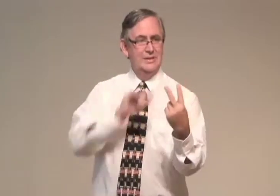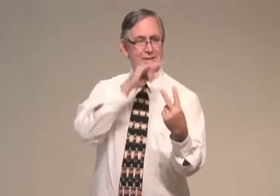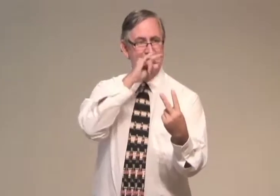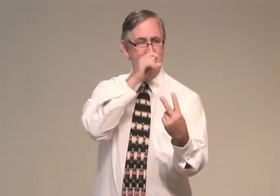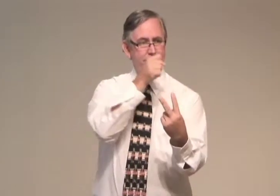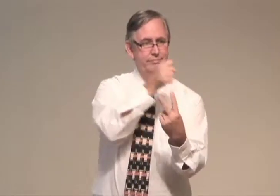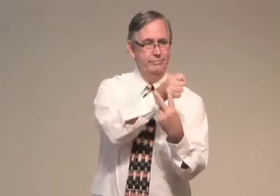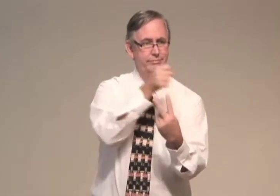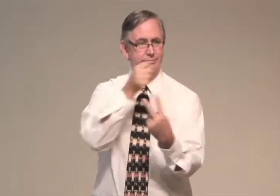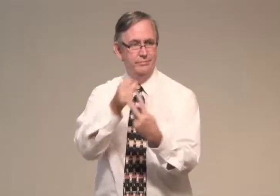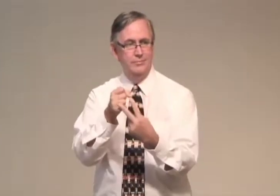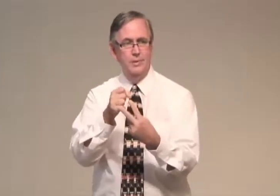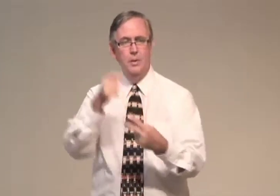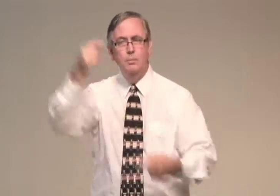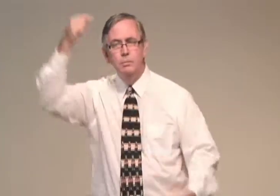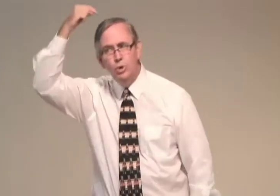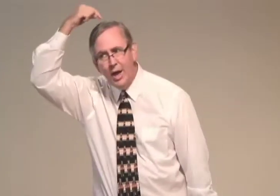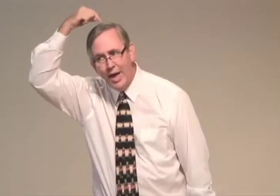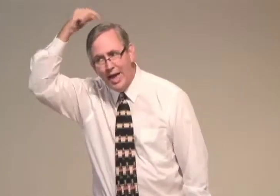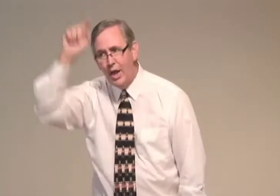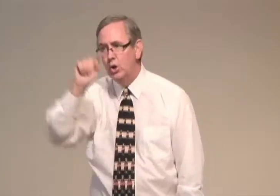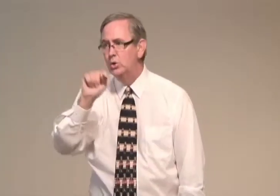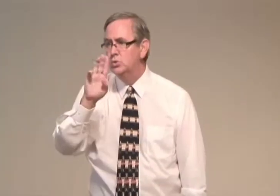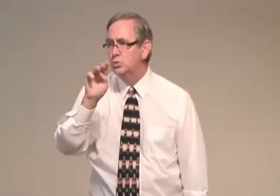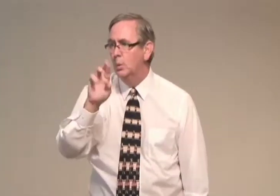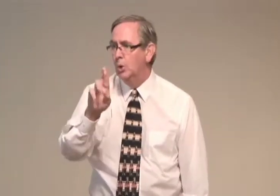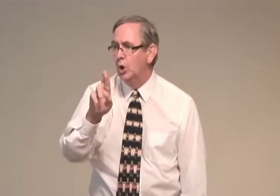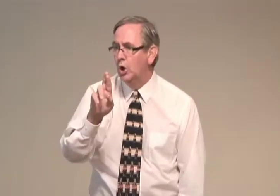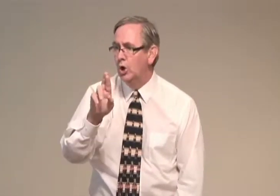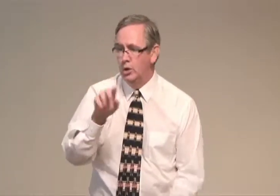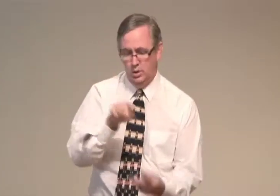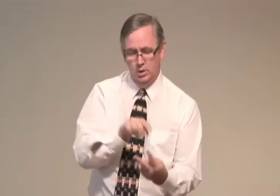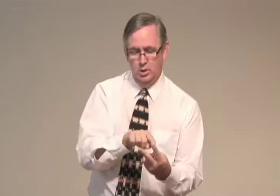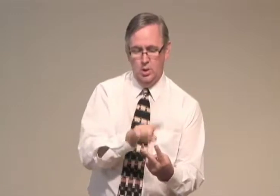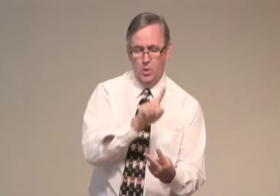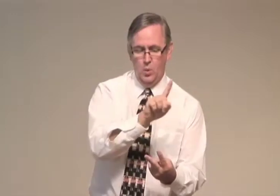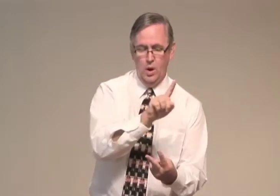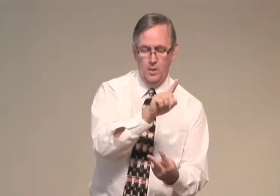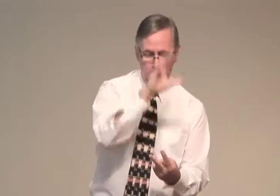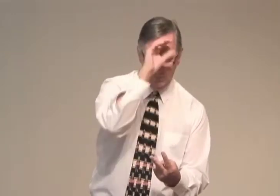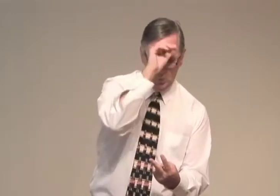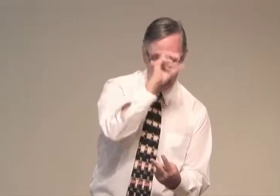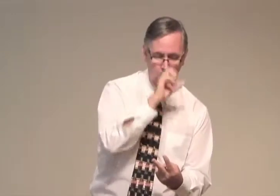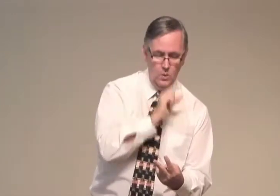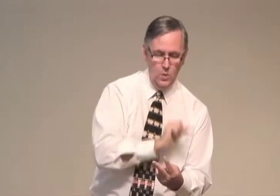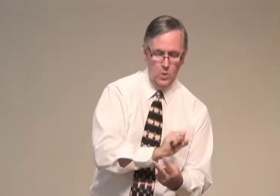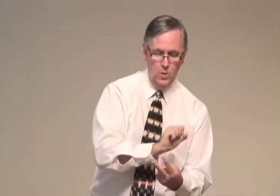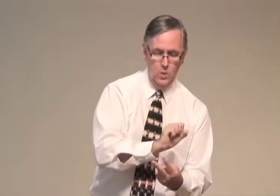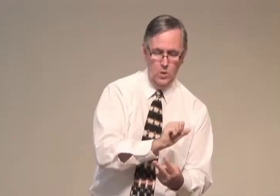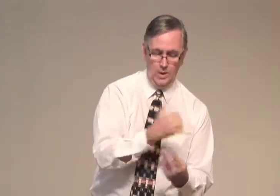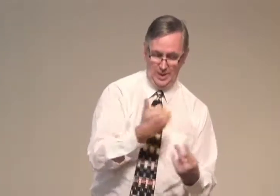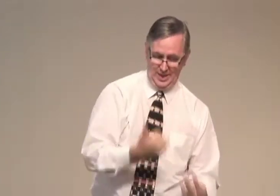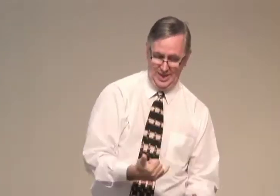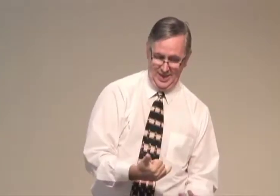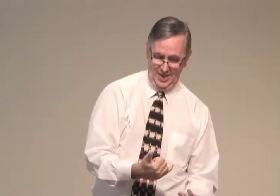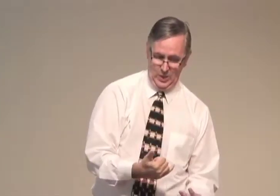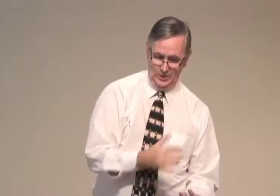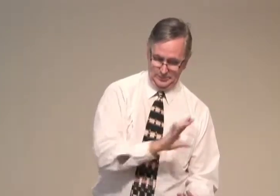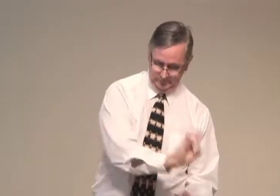we have two kids that have both been diagnosed with brain tumors. One is a little boy who